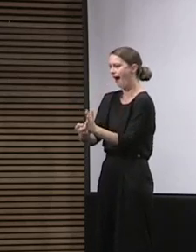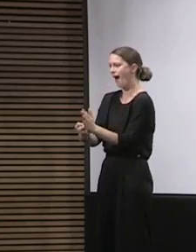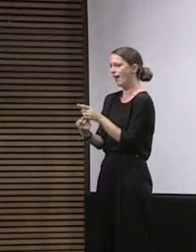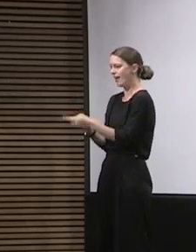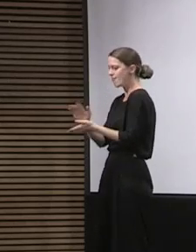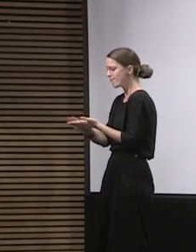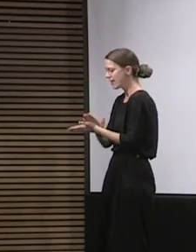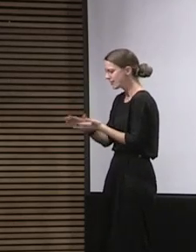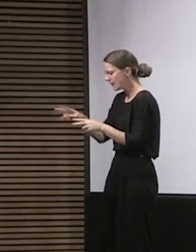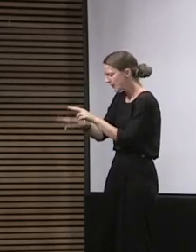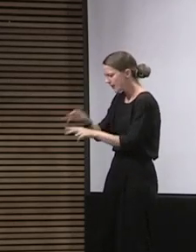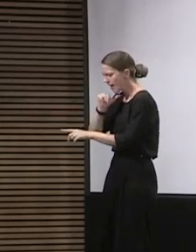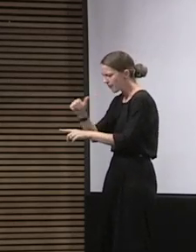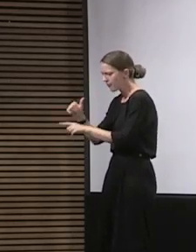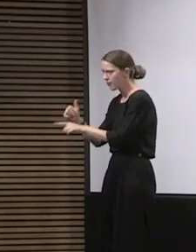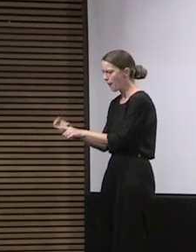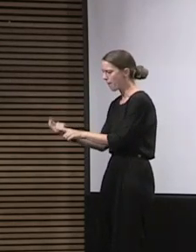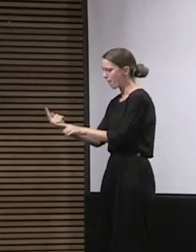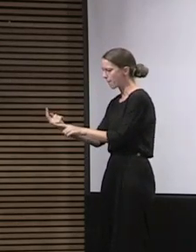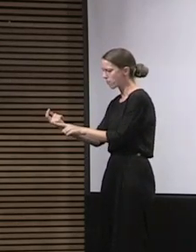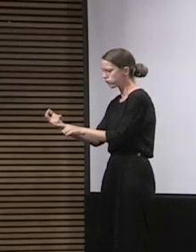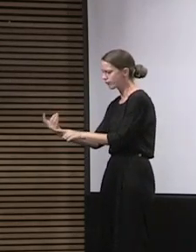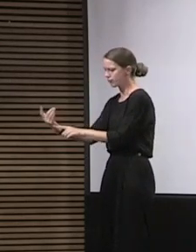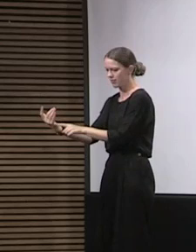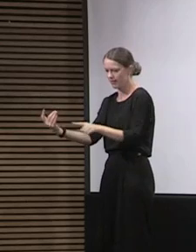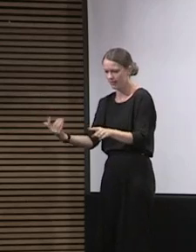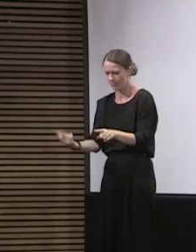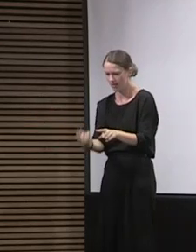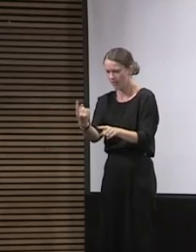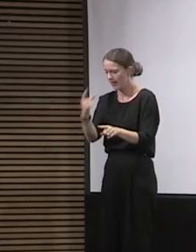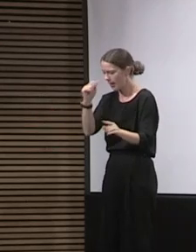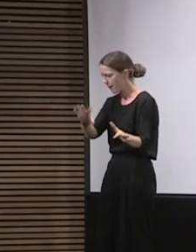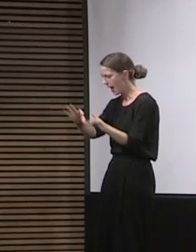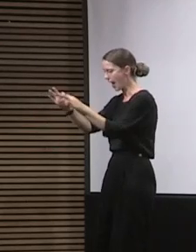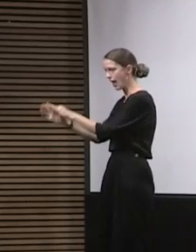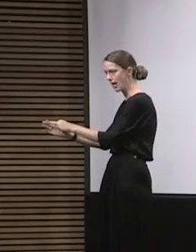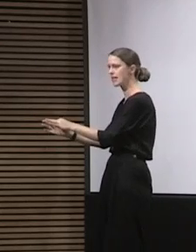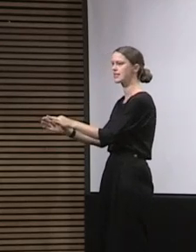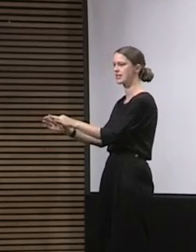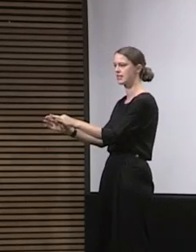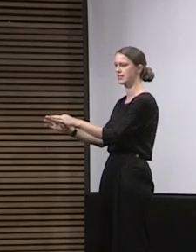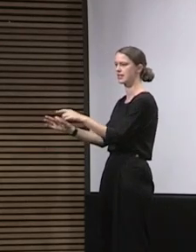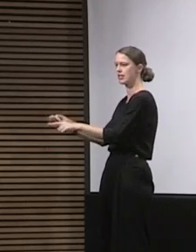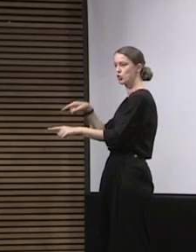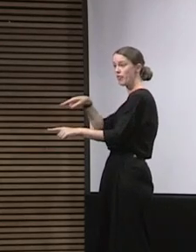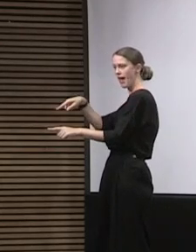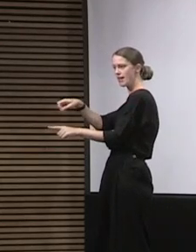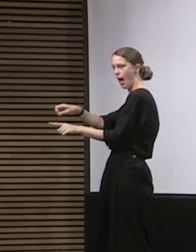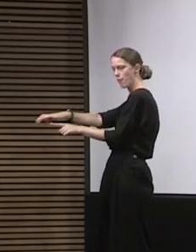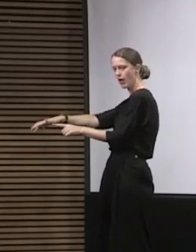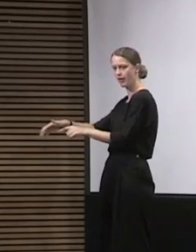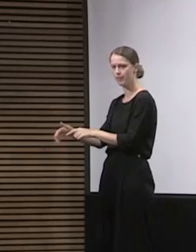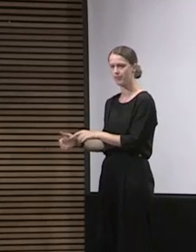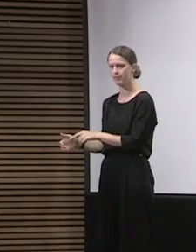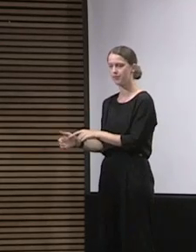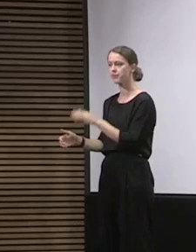make sure that if a case pops up in another part of the country, it can be linked in to that outbreak.